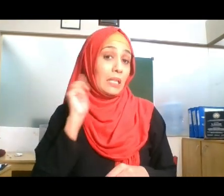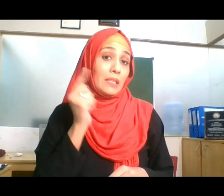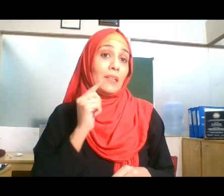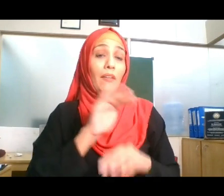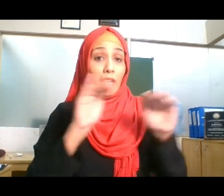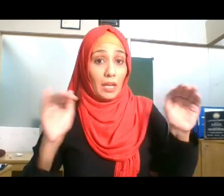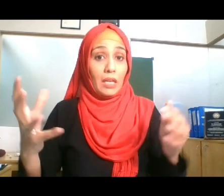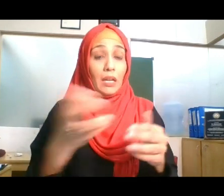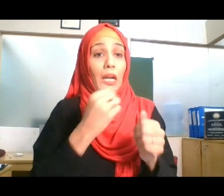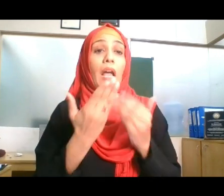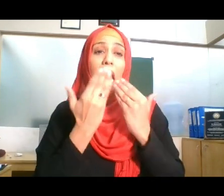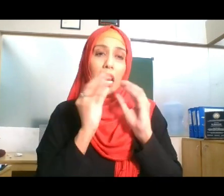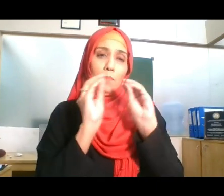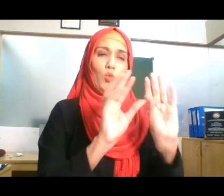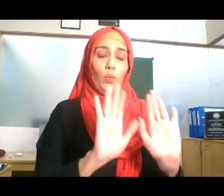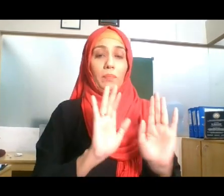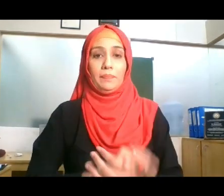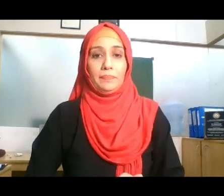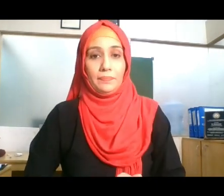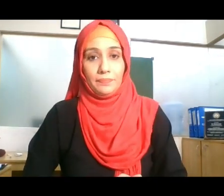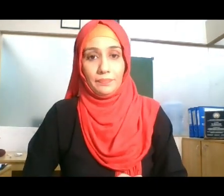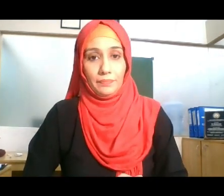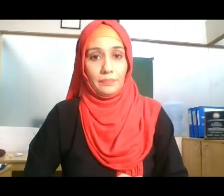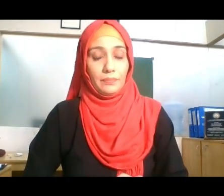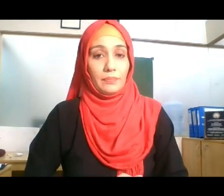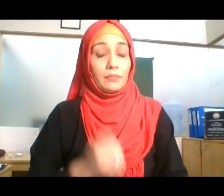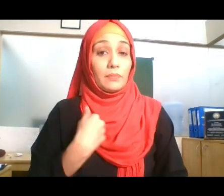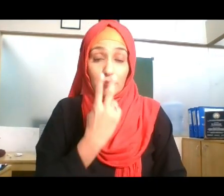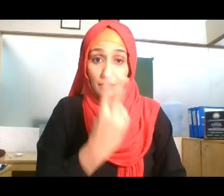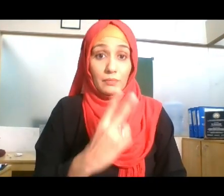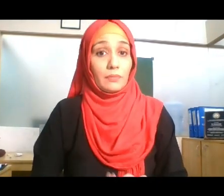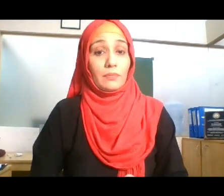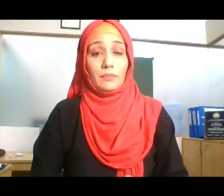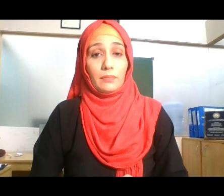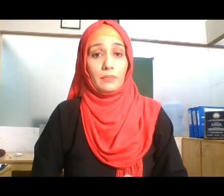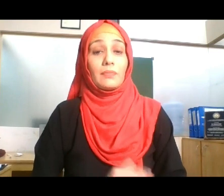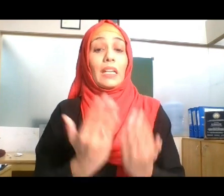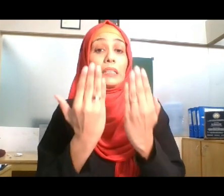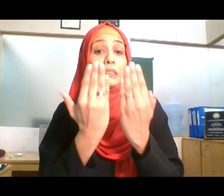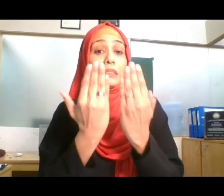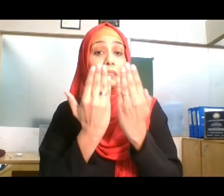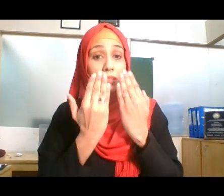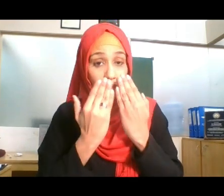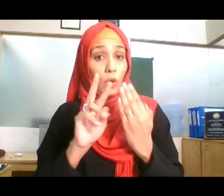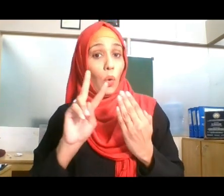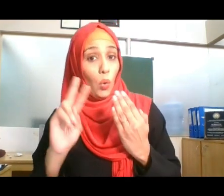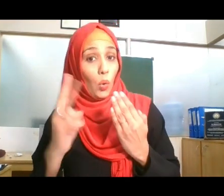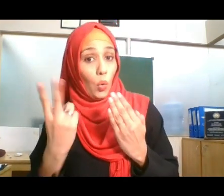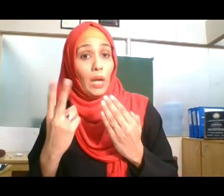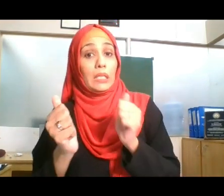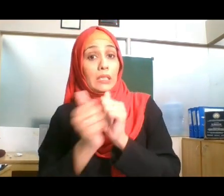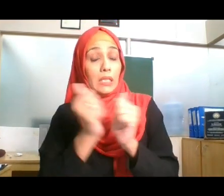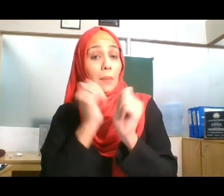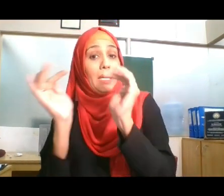access to education. And what we've seen is that education and access to the